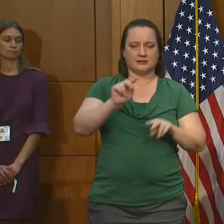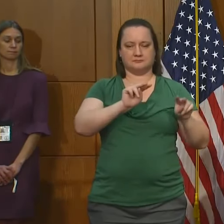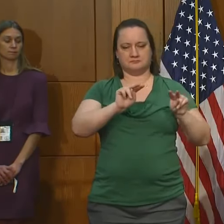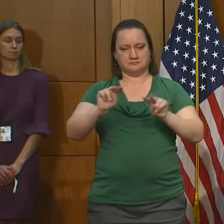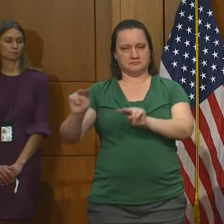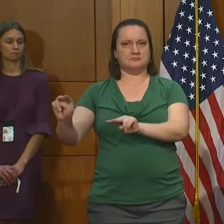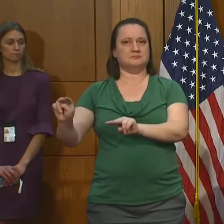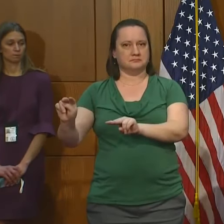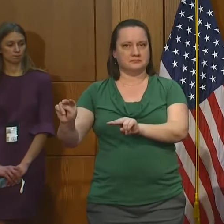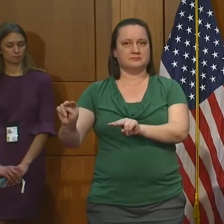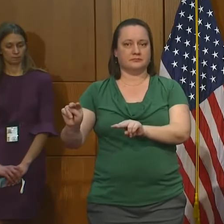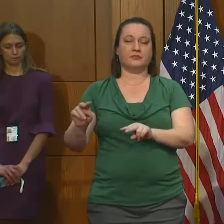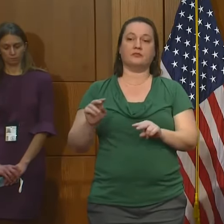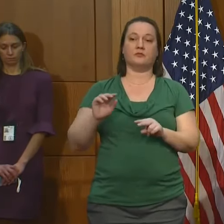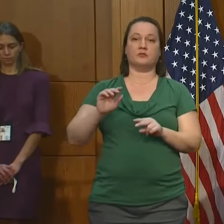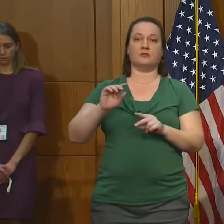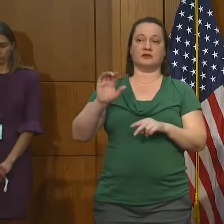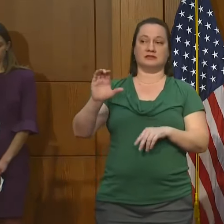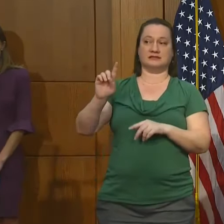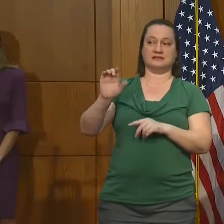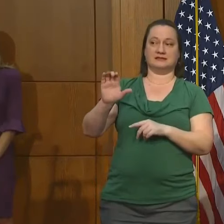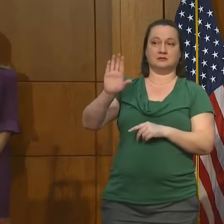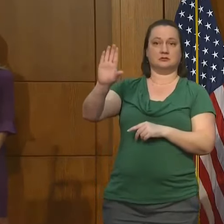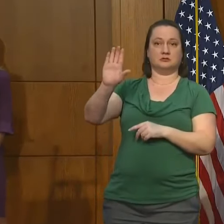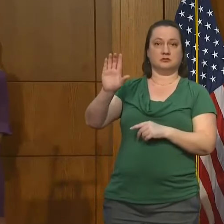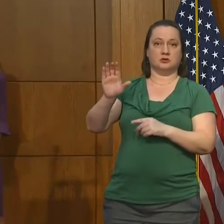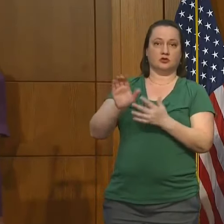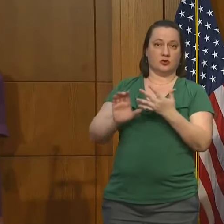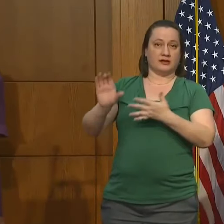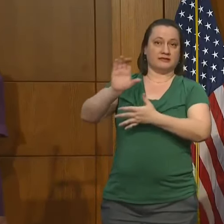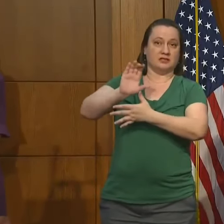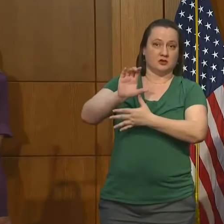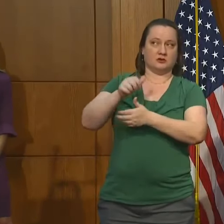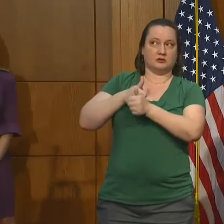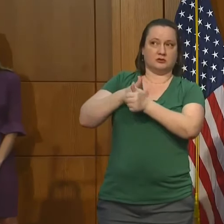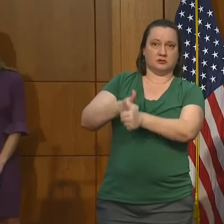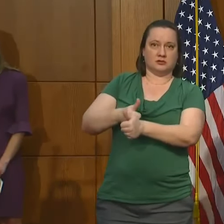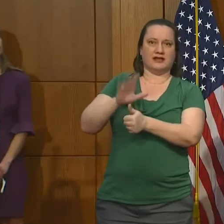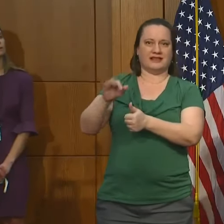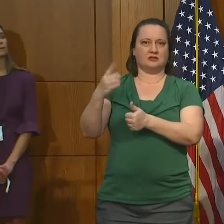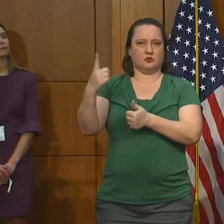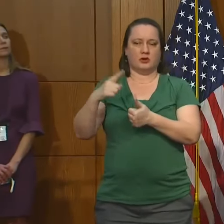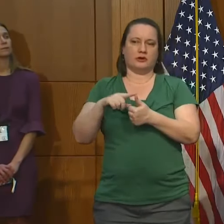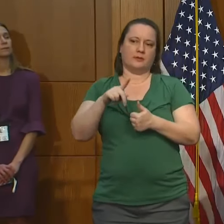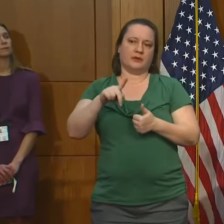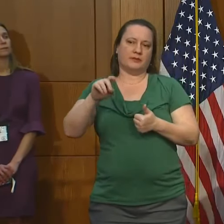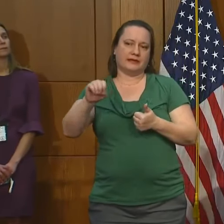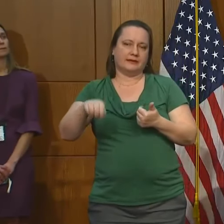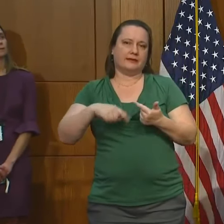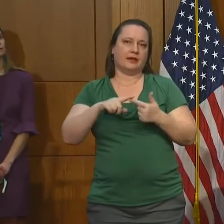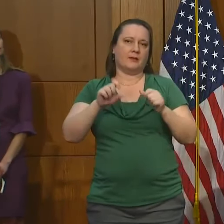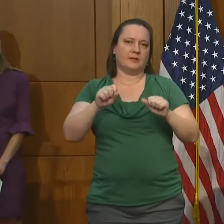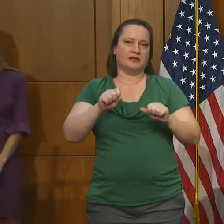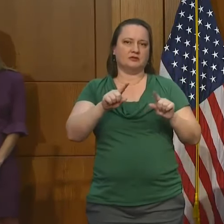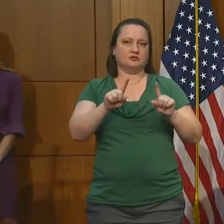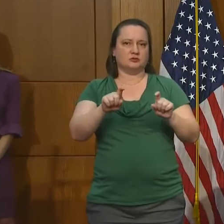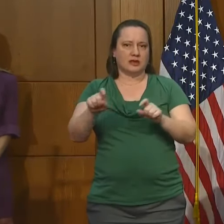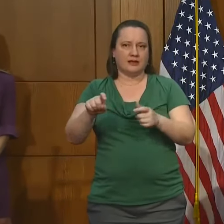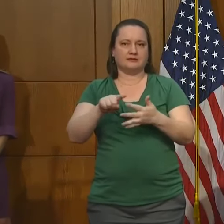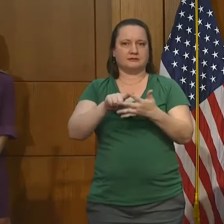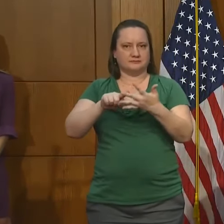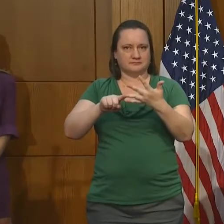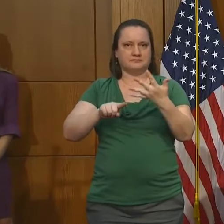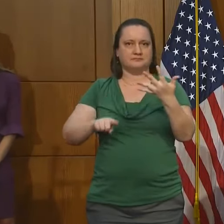moving forward with the criteria that the CDC put in place, that's one of them. PPE, ability to test. Those are the